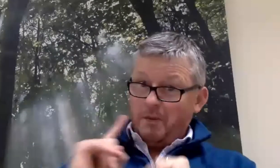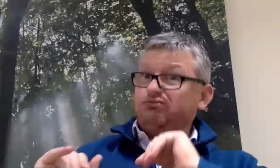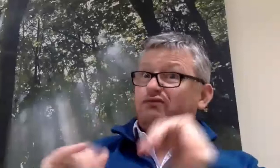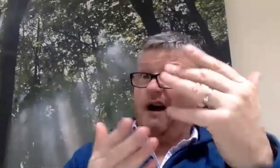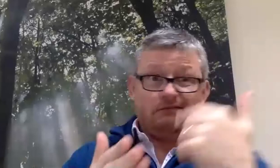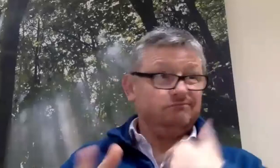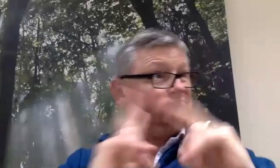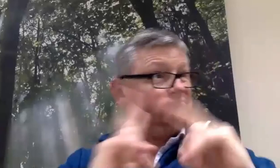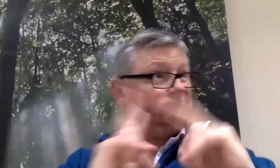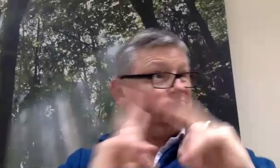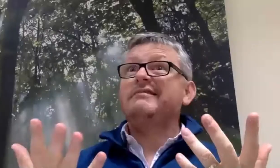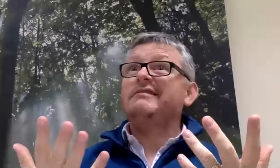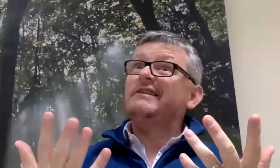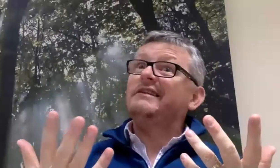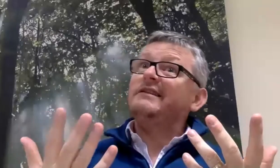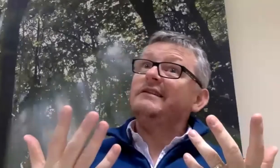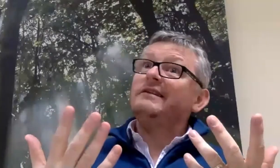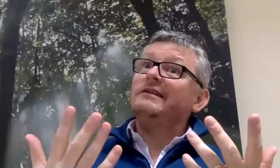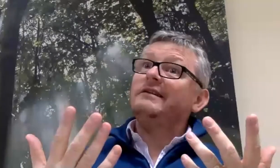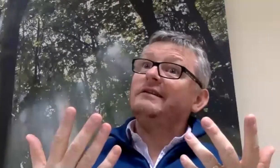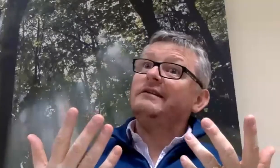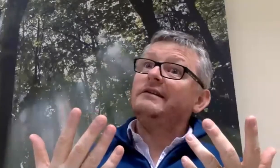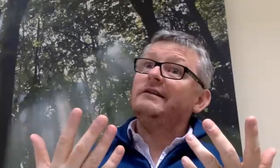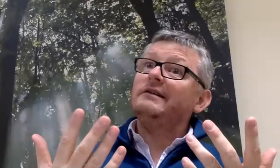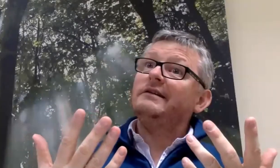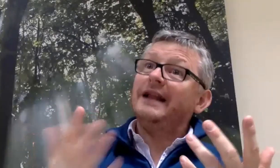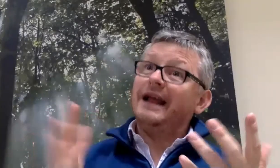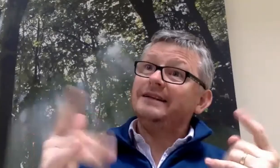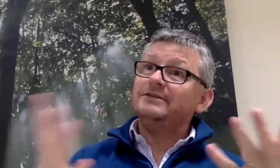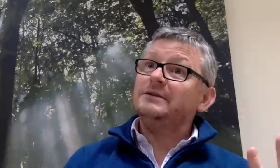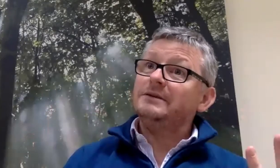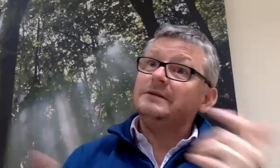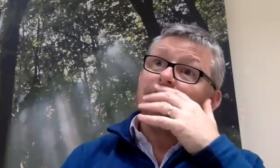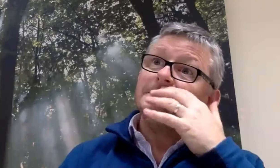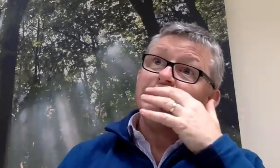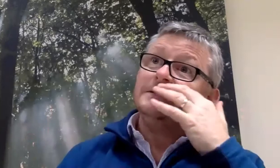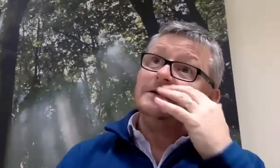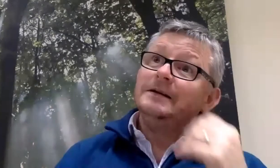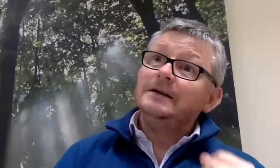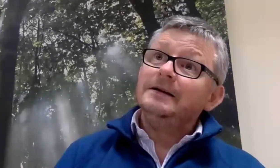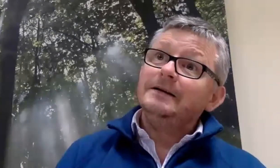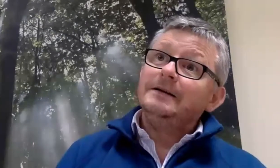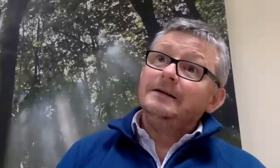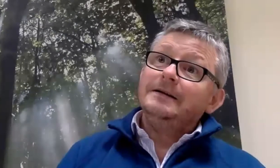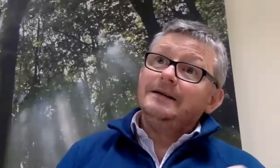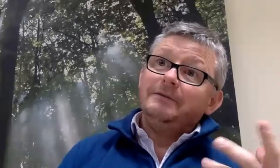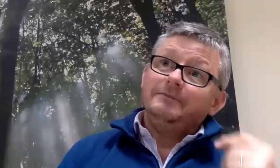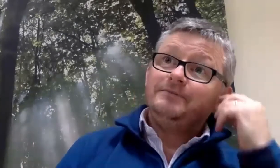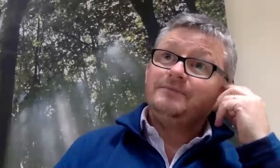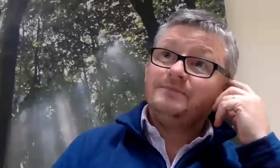And I think that provision, access to work, is based on an underlying kind of